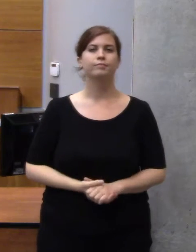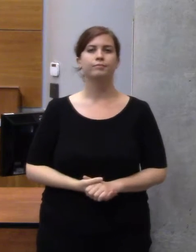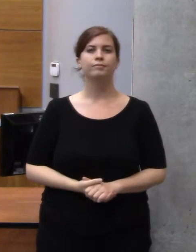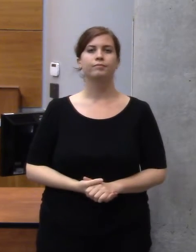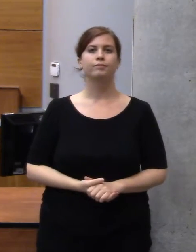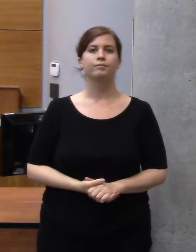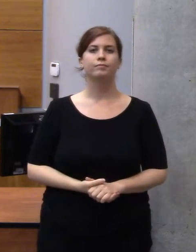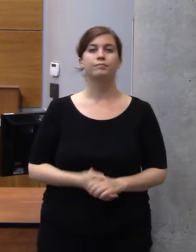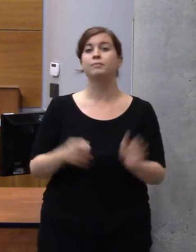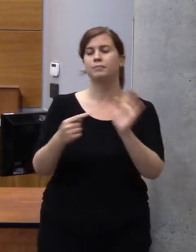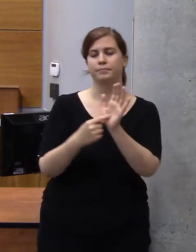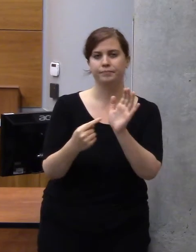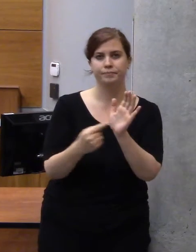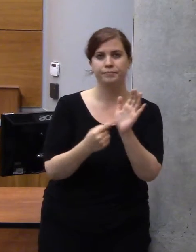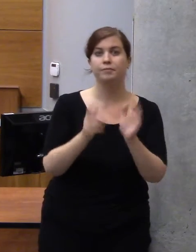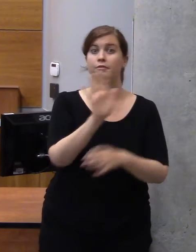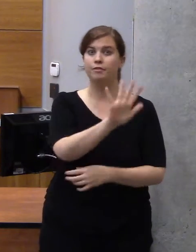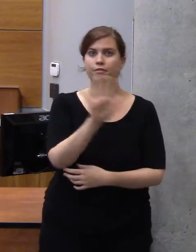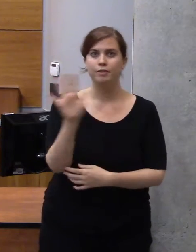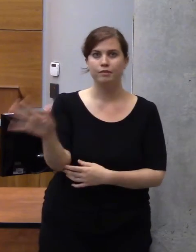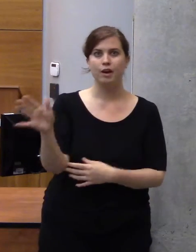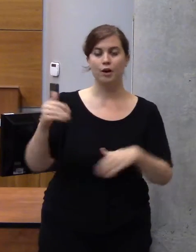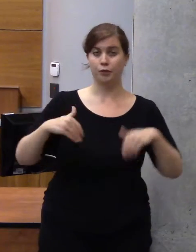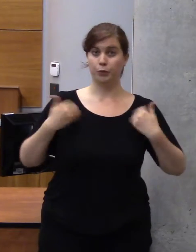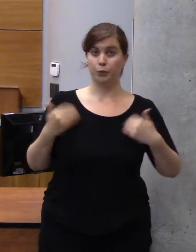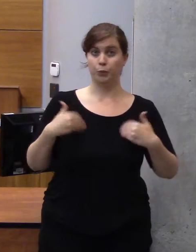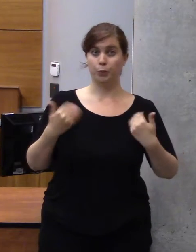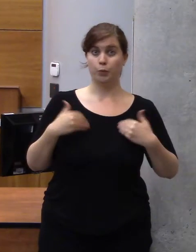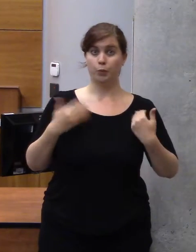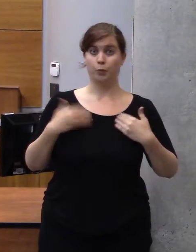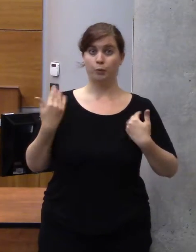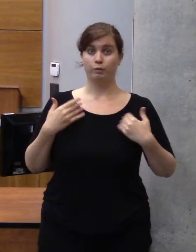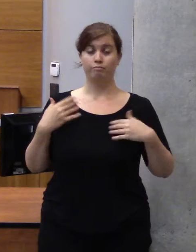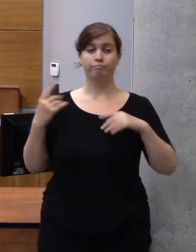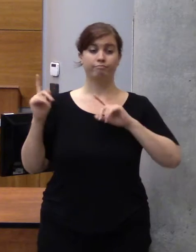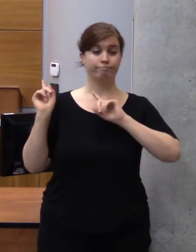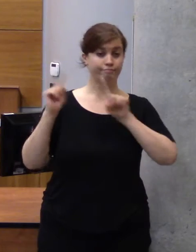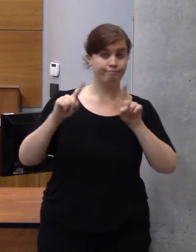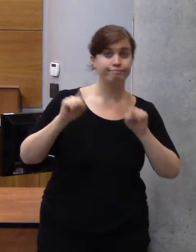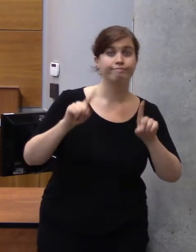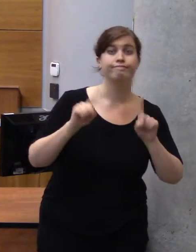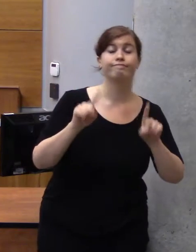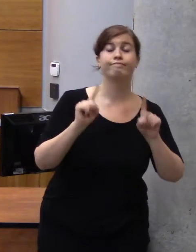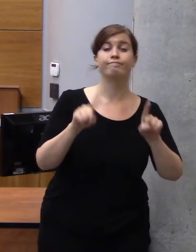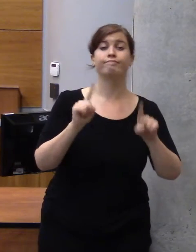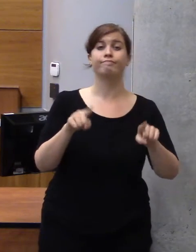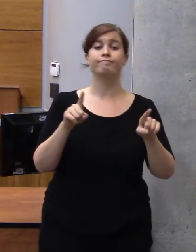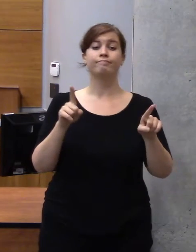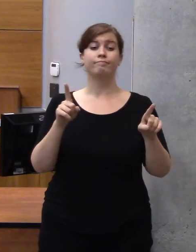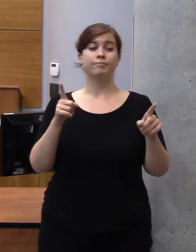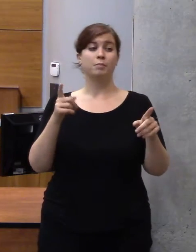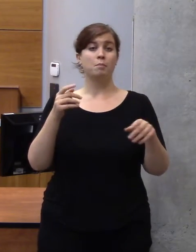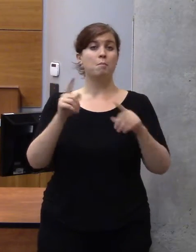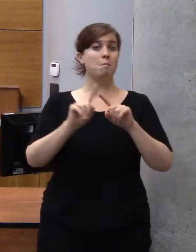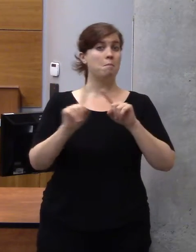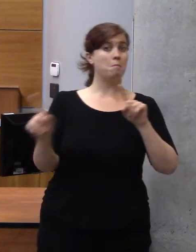drop-in center every week. Those are all people who are actively involved, but unless they're on your membership list, they won't be able to be involved in making